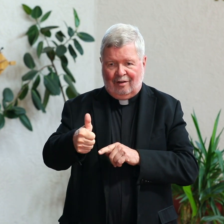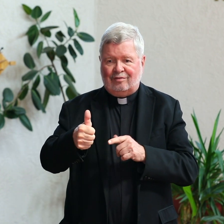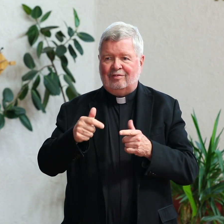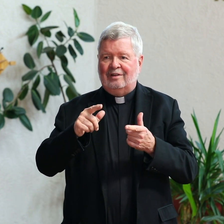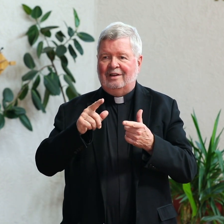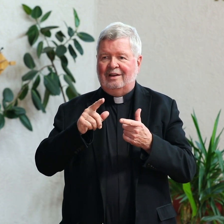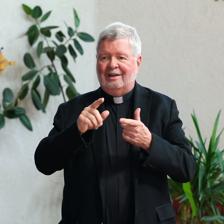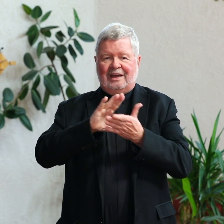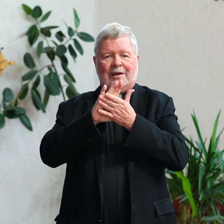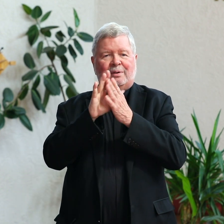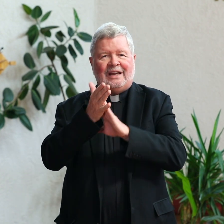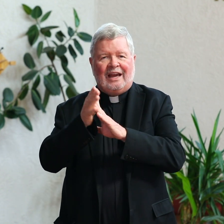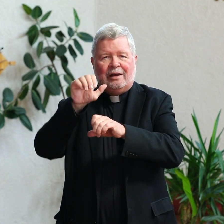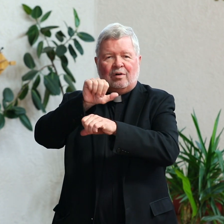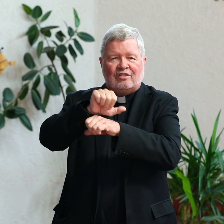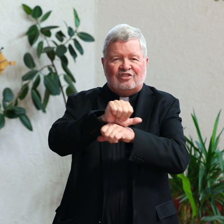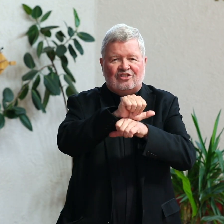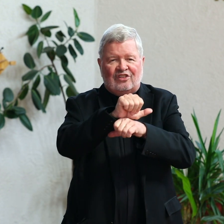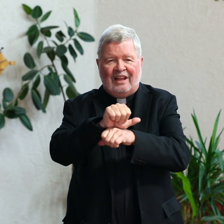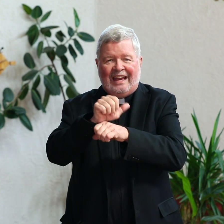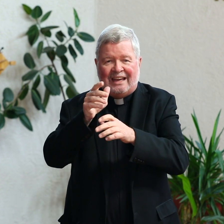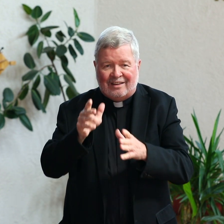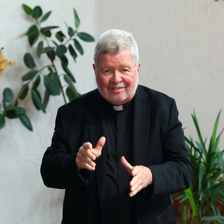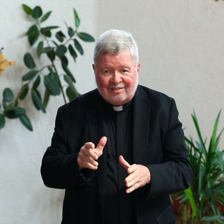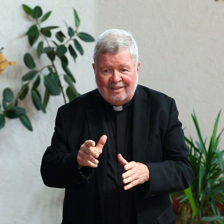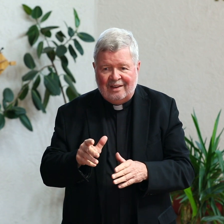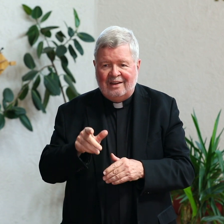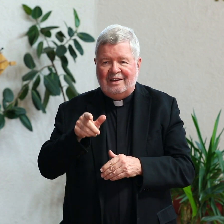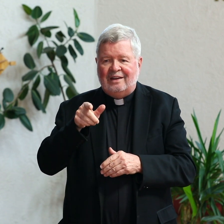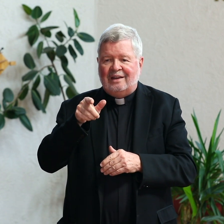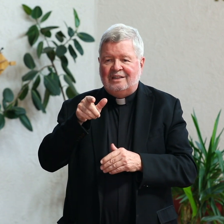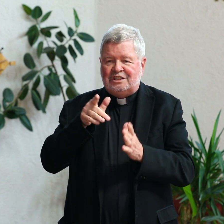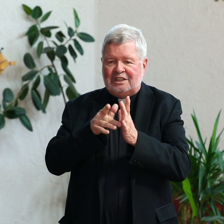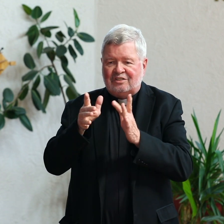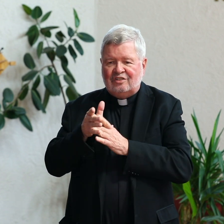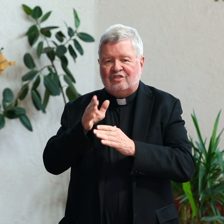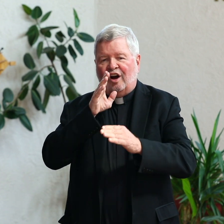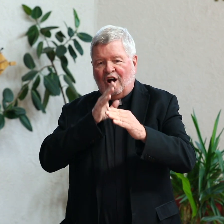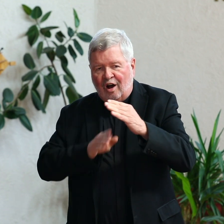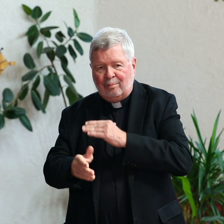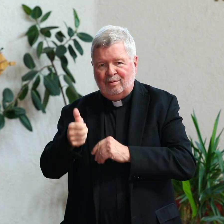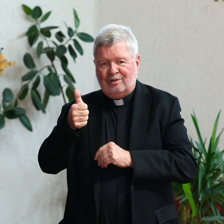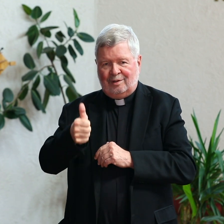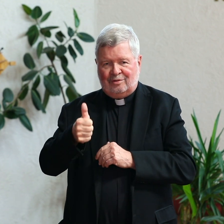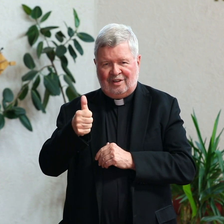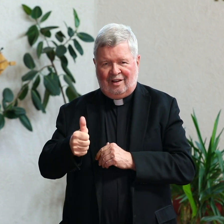himself. He became a slave. Jesus humbled himself.